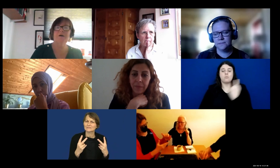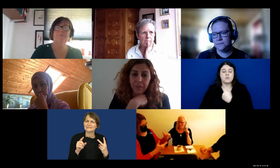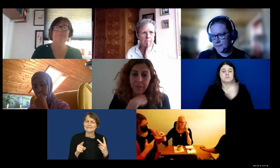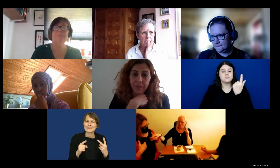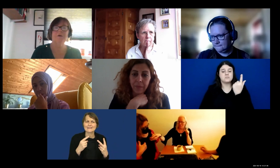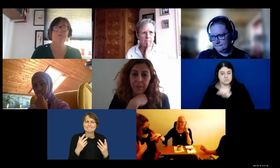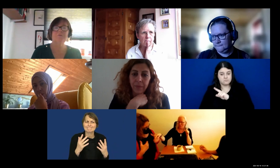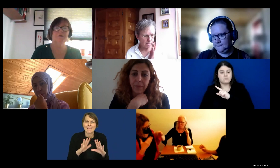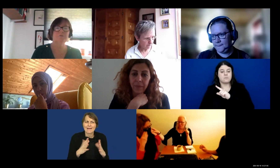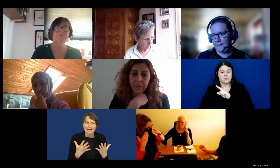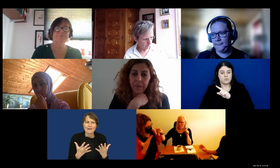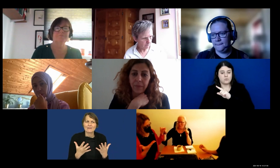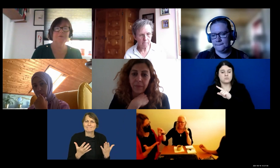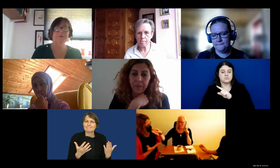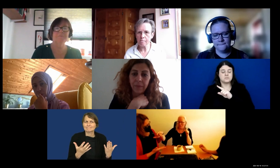of